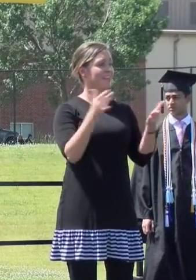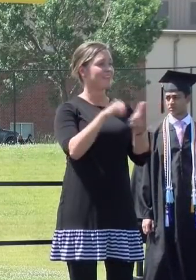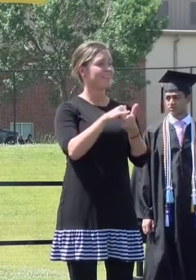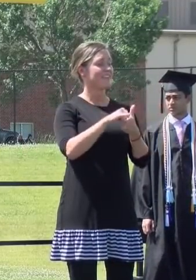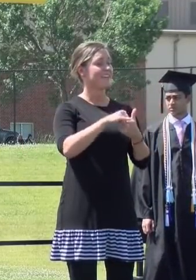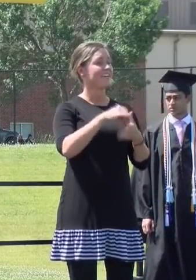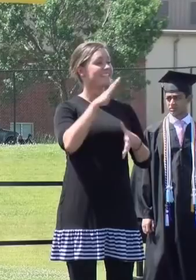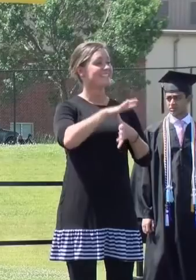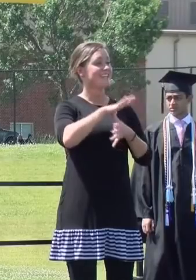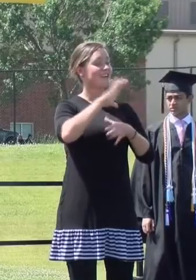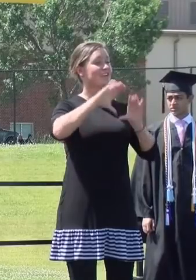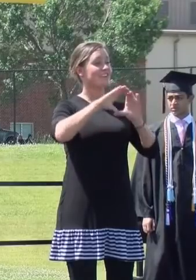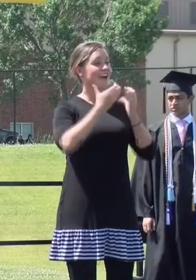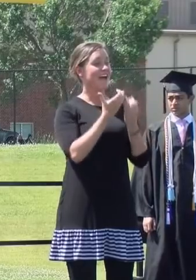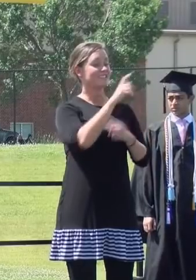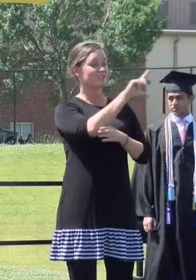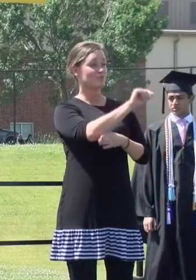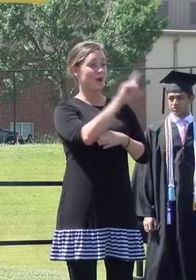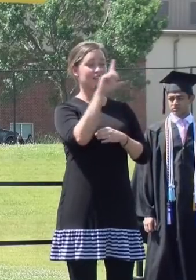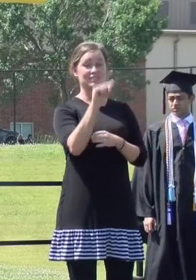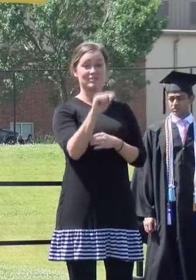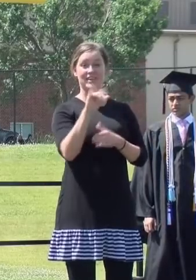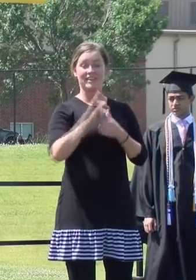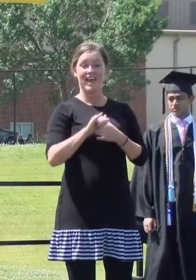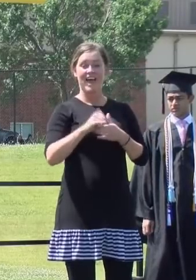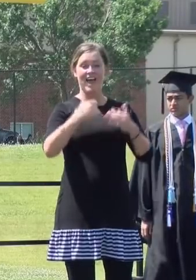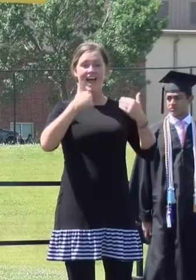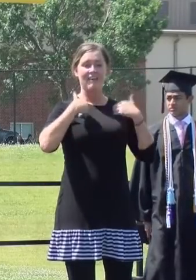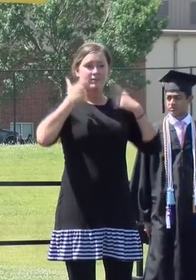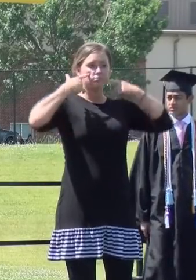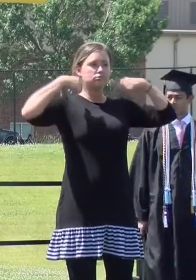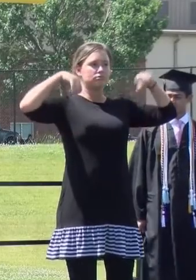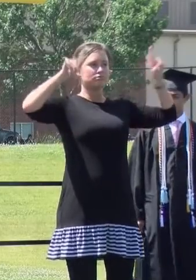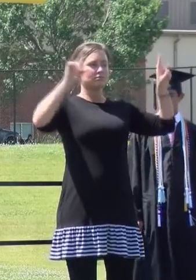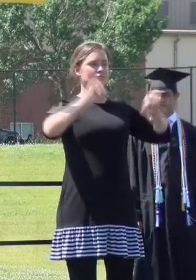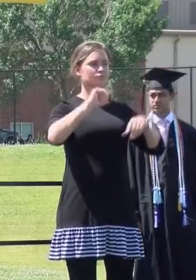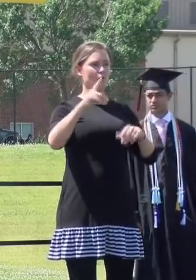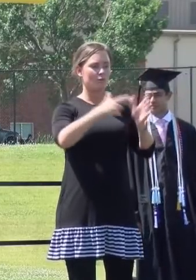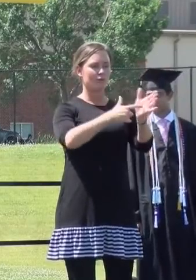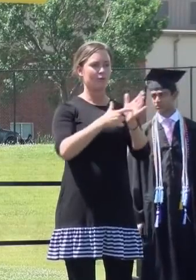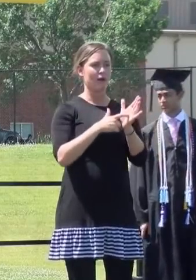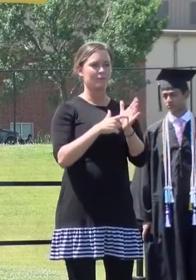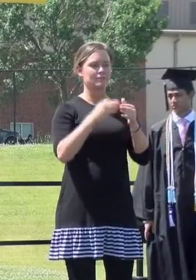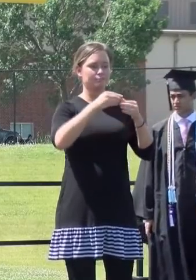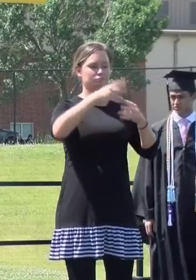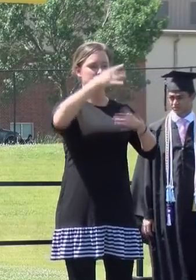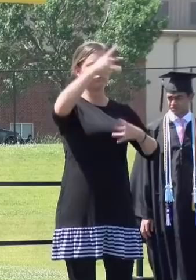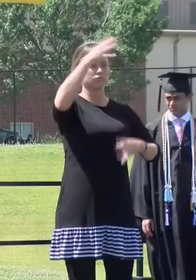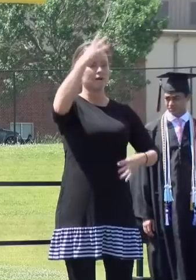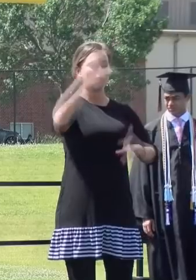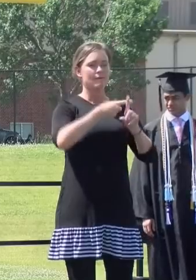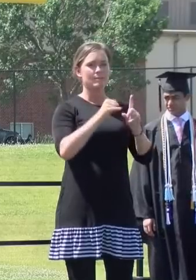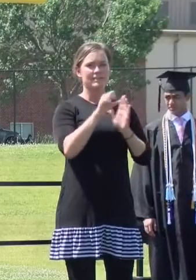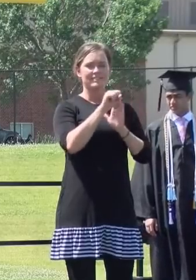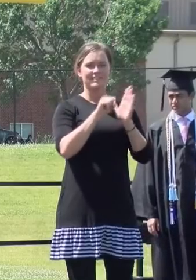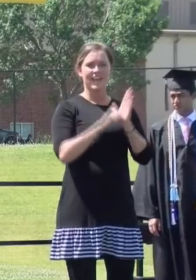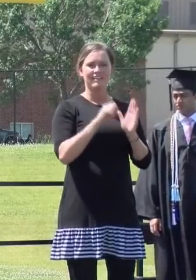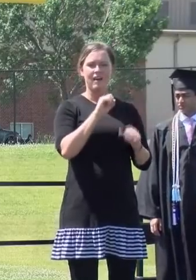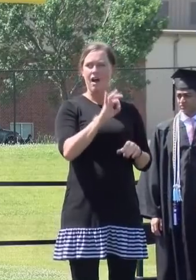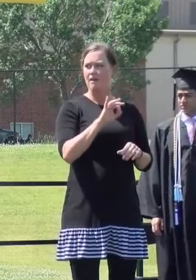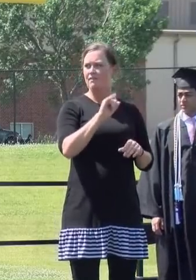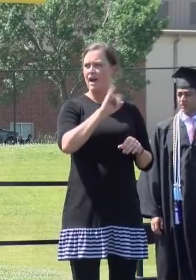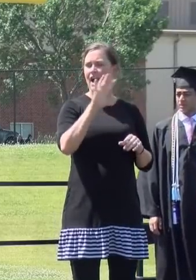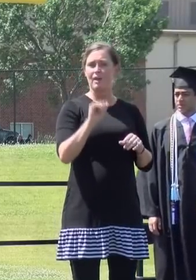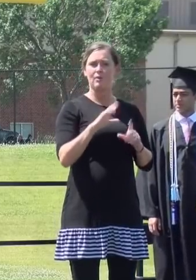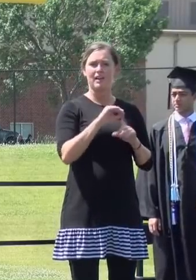senior class of 2020 as having fulfilled all requirements set forth by the state of Iowa